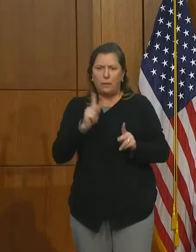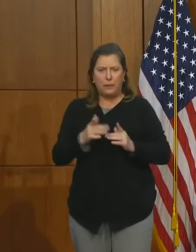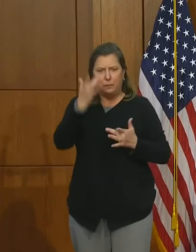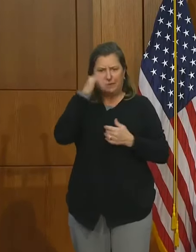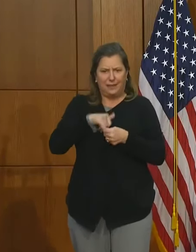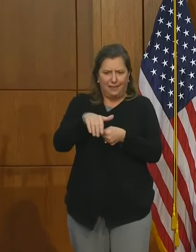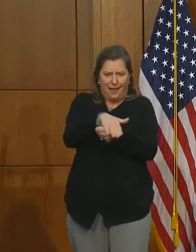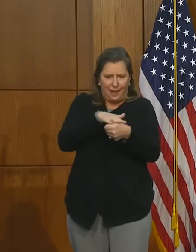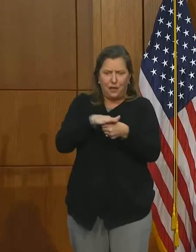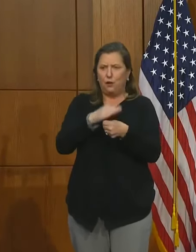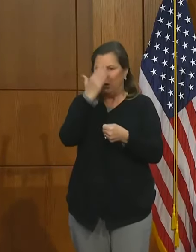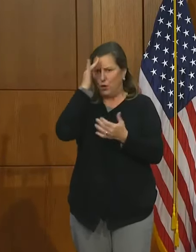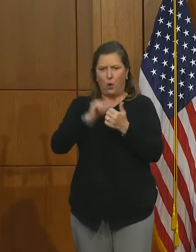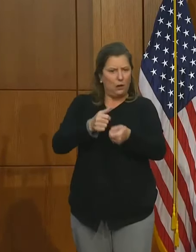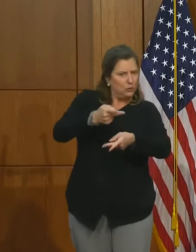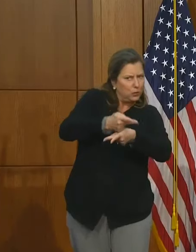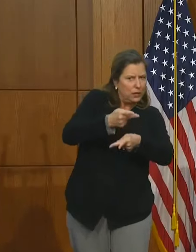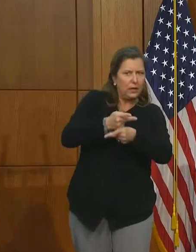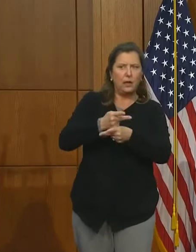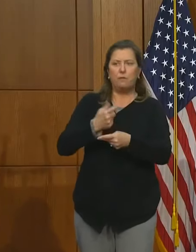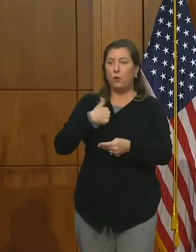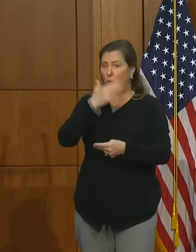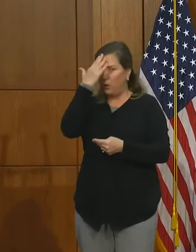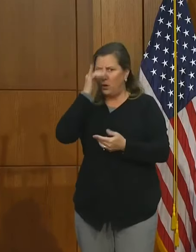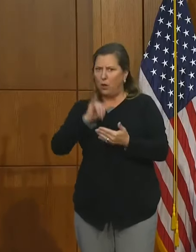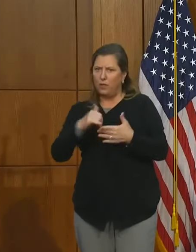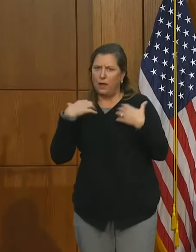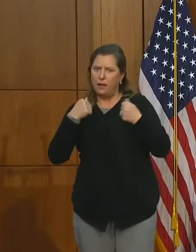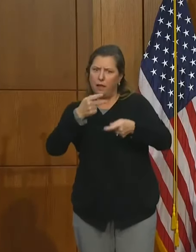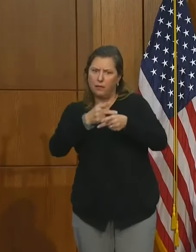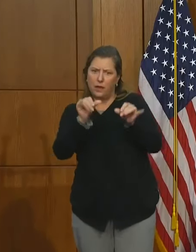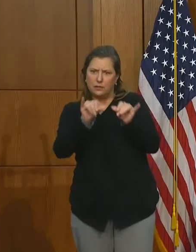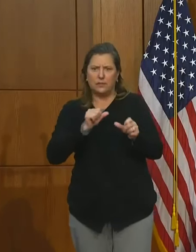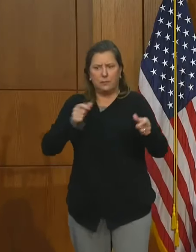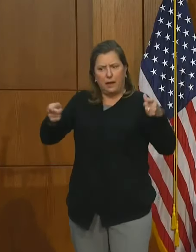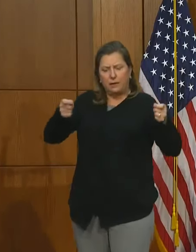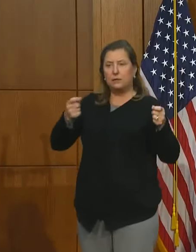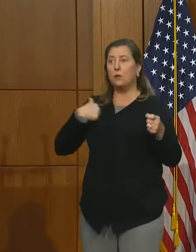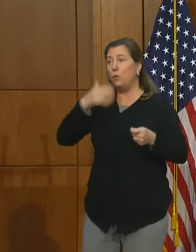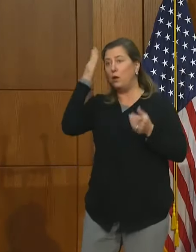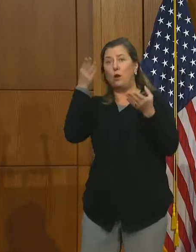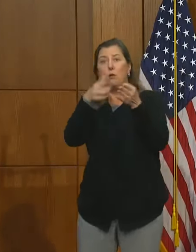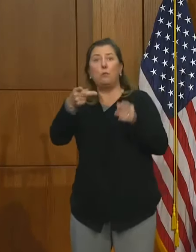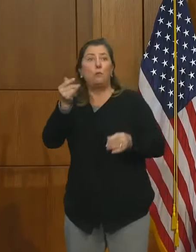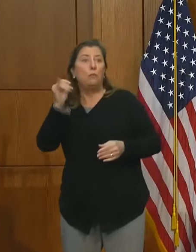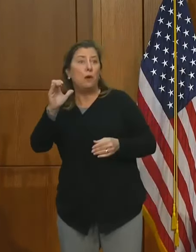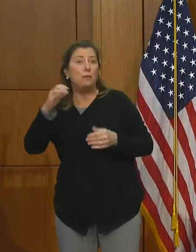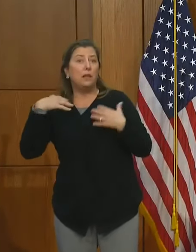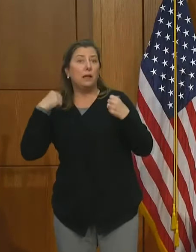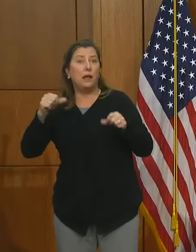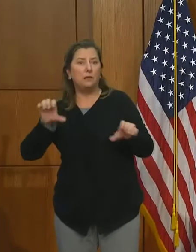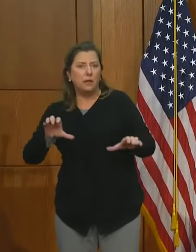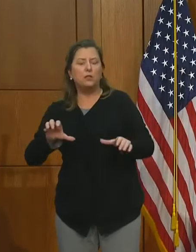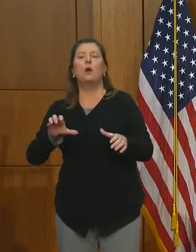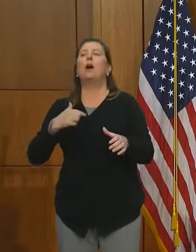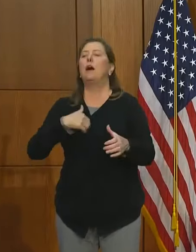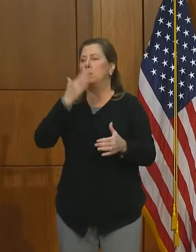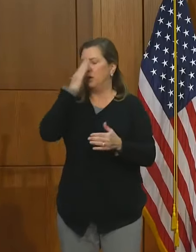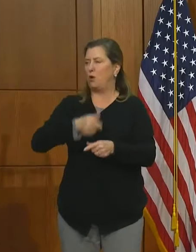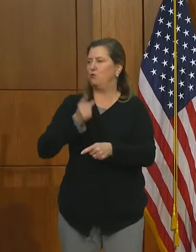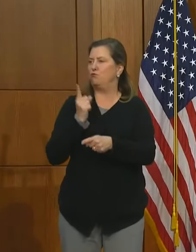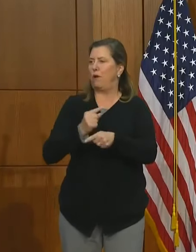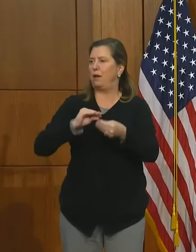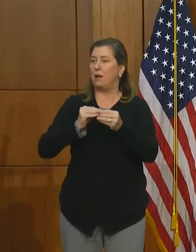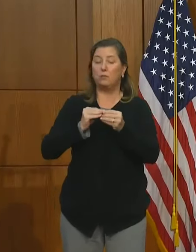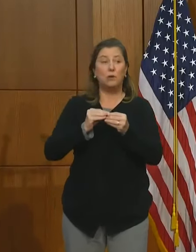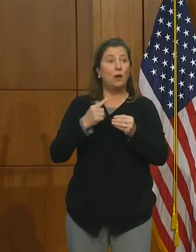how to take care of that, we know what the healthcare system can do, we know what public health has to do, then we've reached the right numbers. Will we ever be